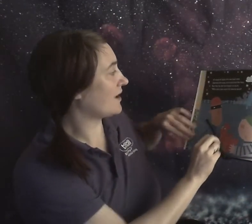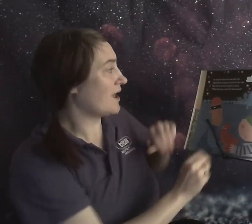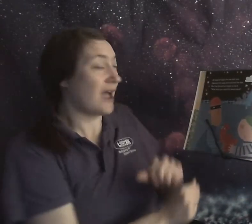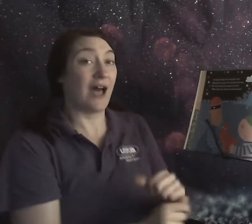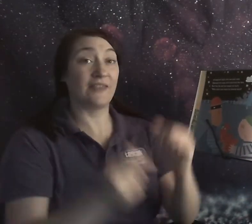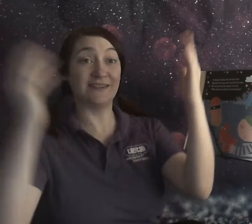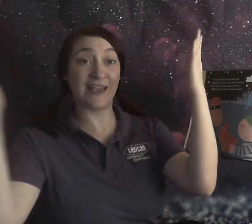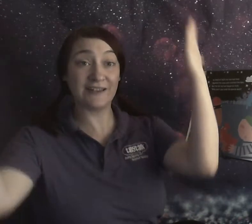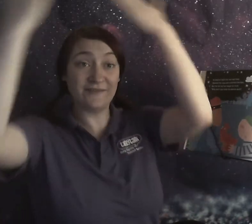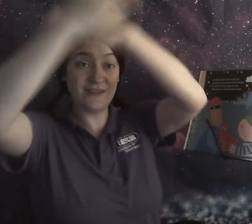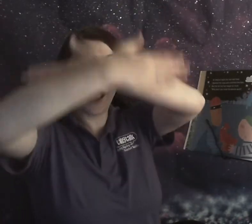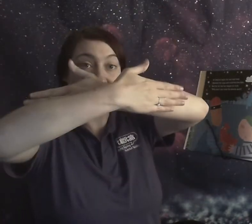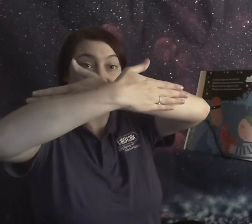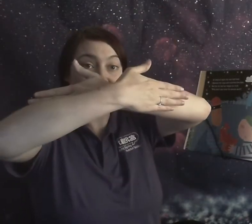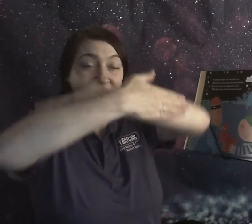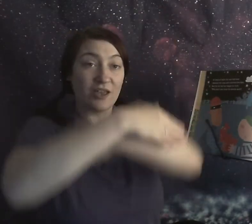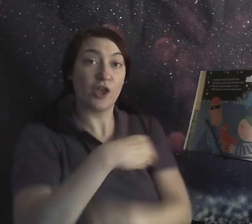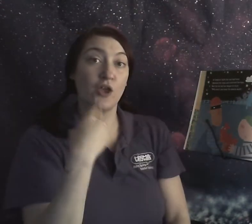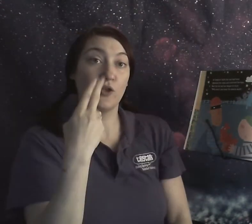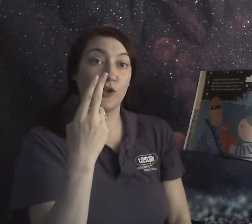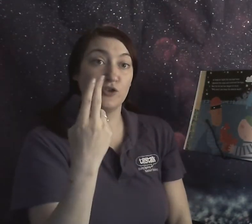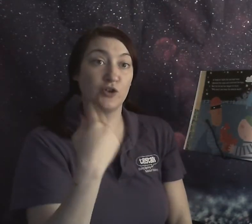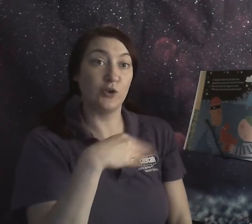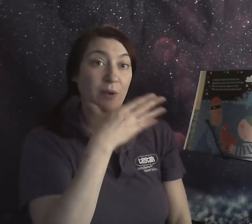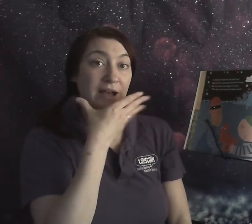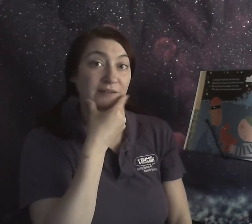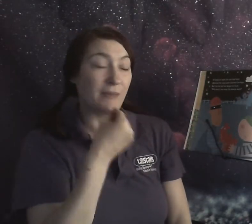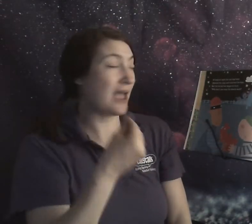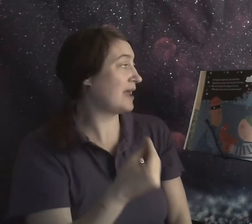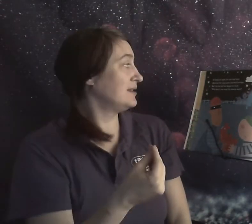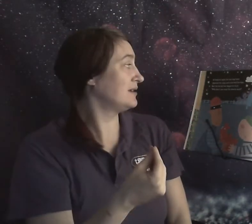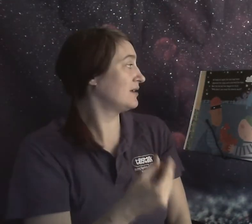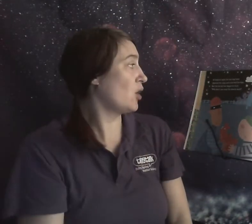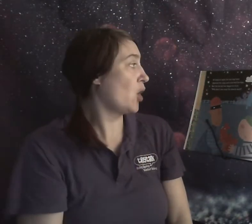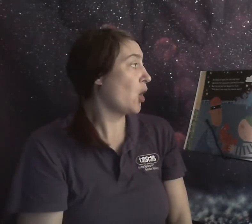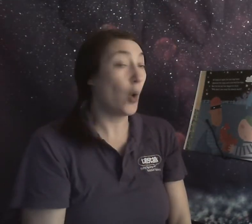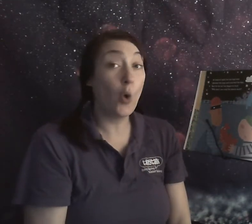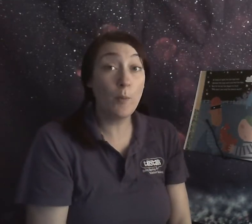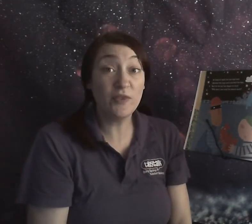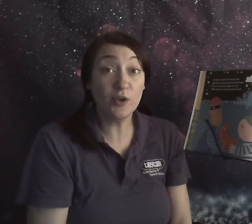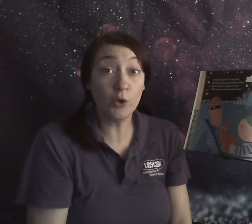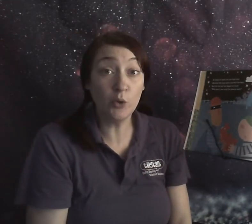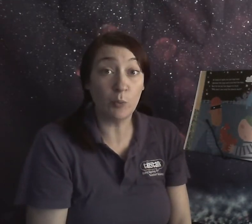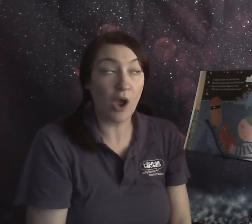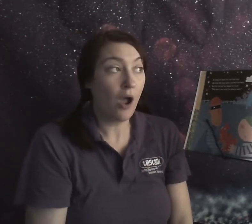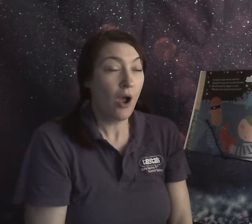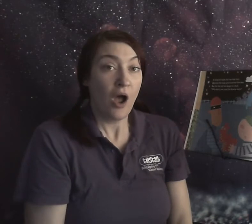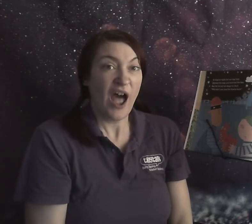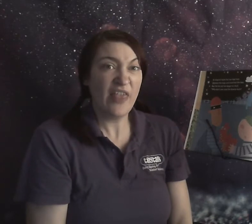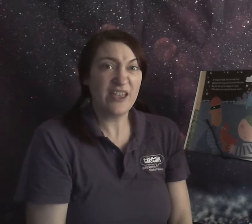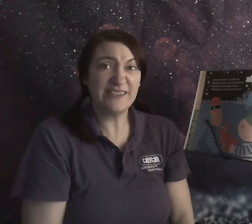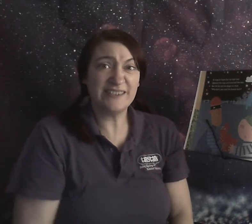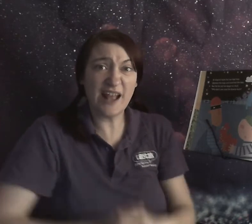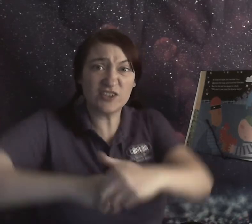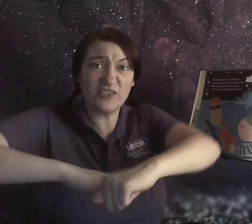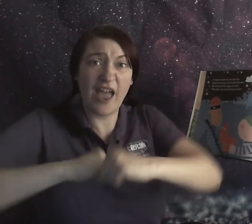At the dead of night, the two bad men opened the coop and they snatched the hen.